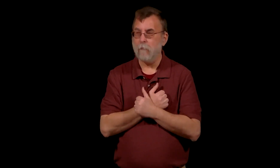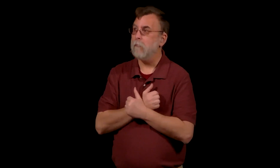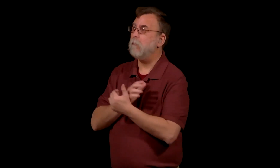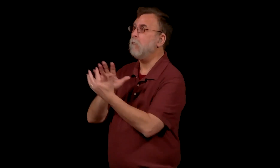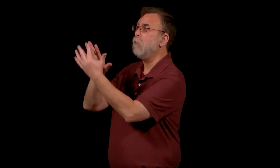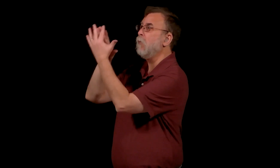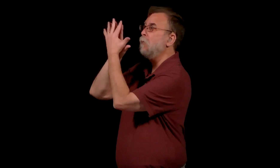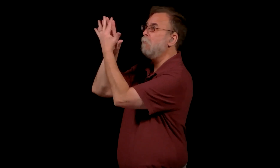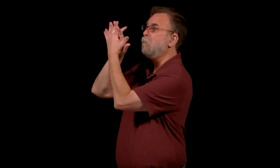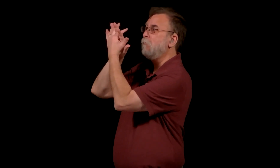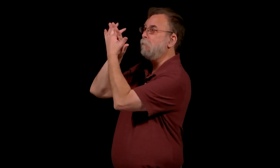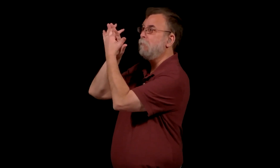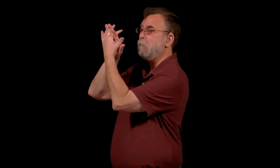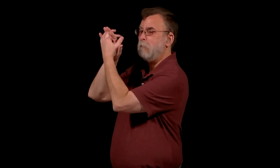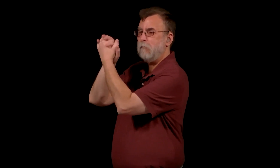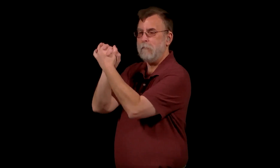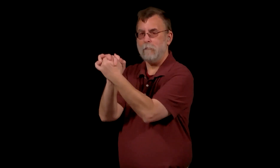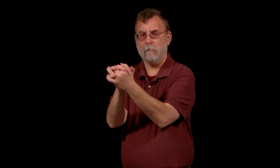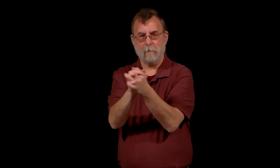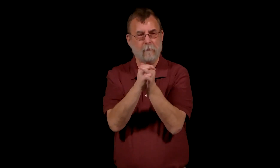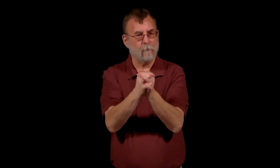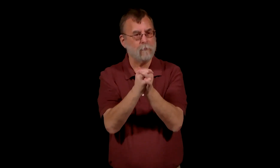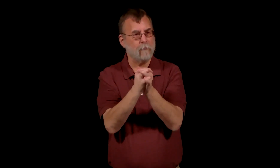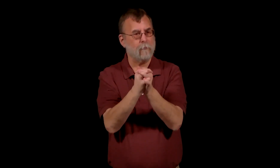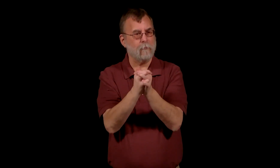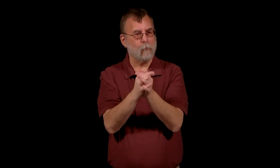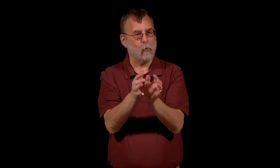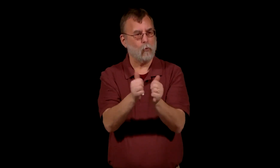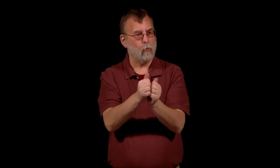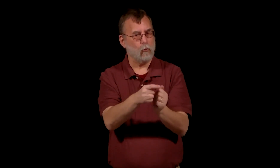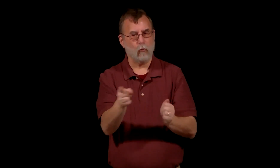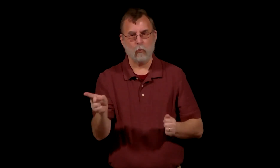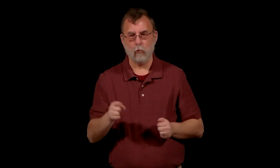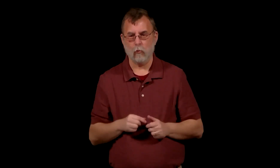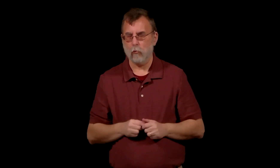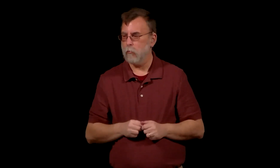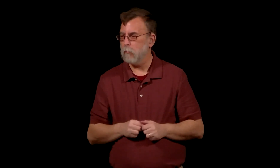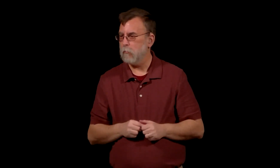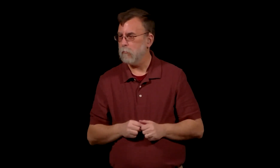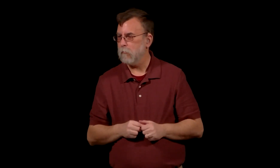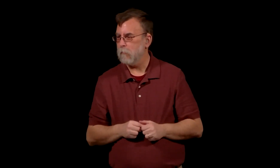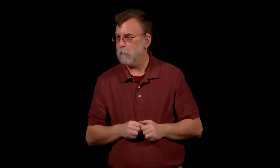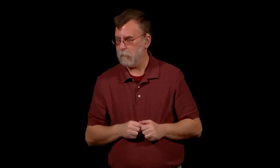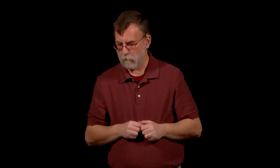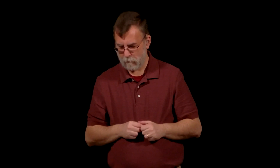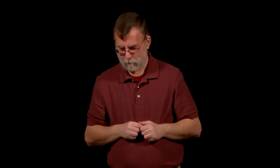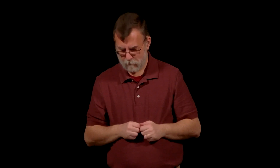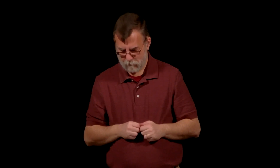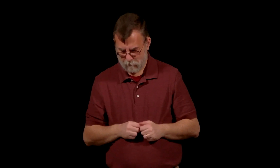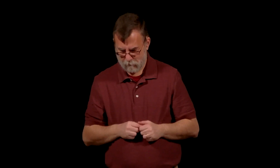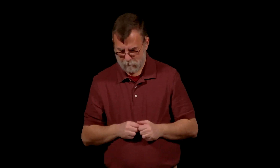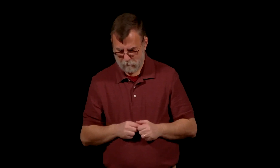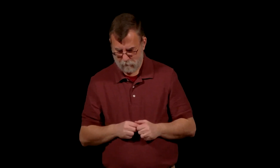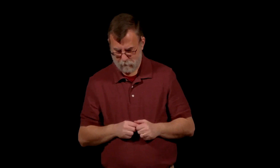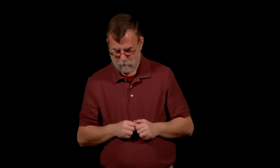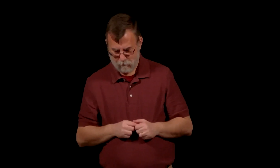it. We have this relationship with God and we continue it with each other.